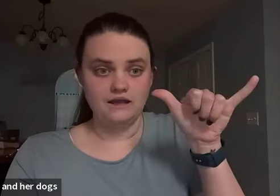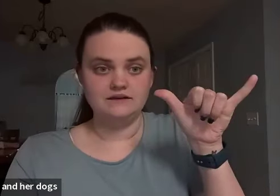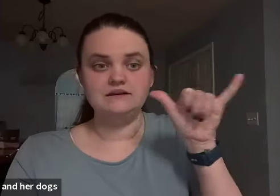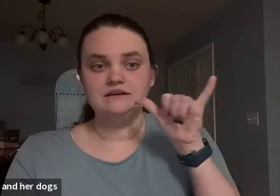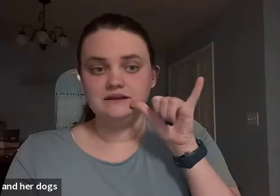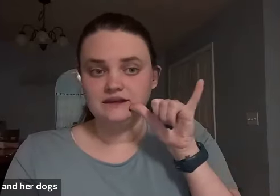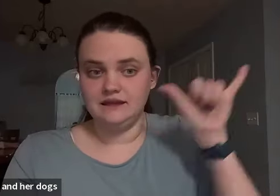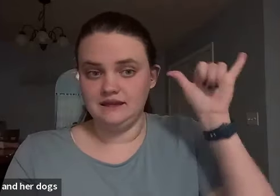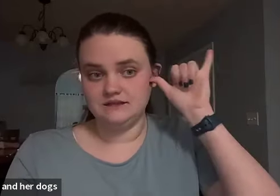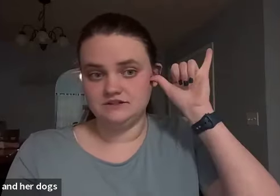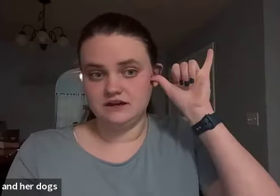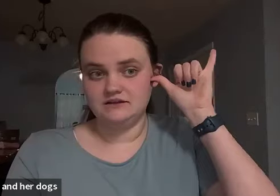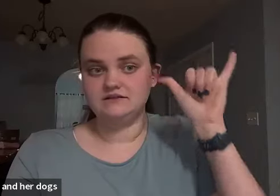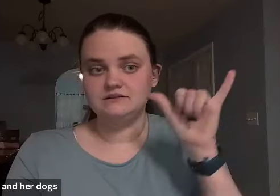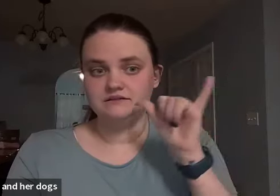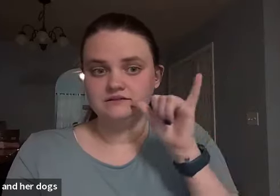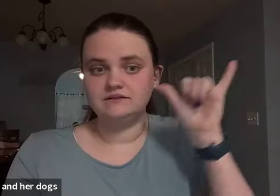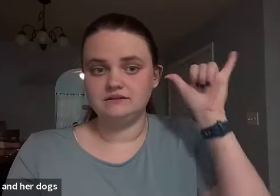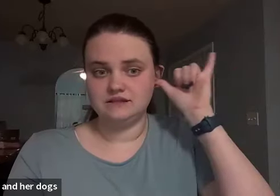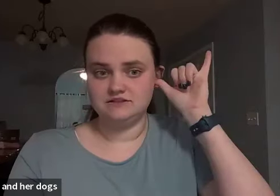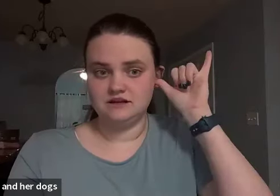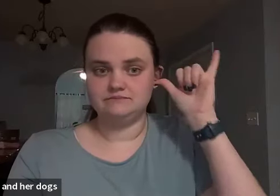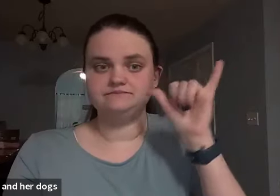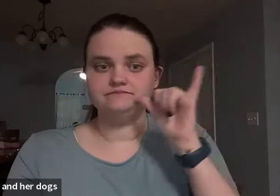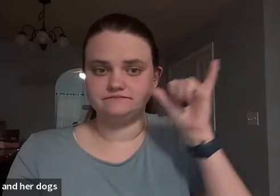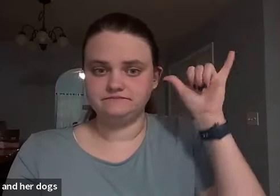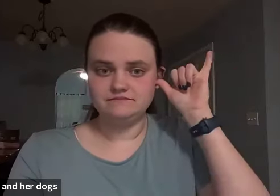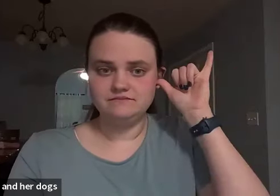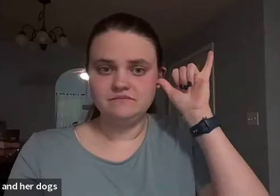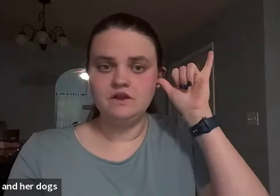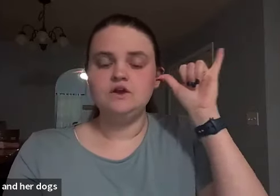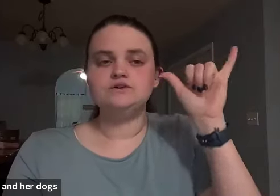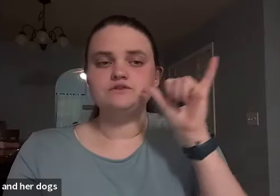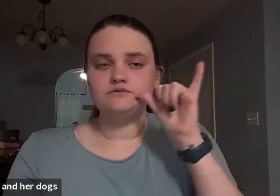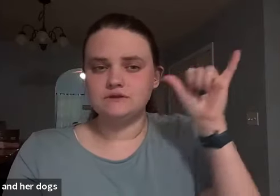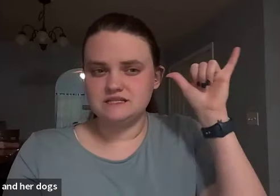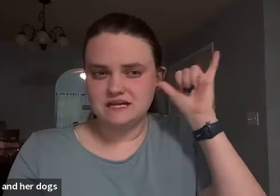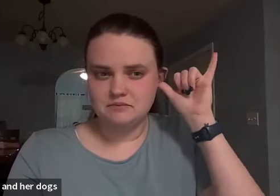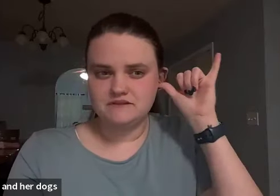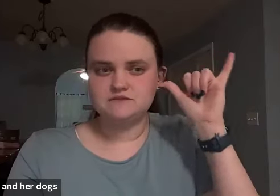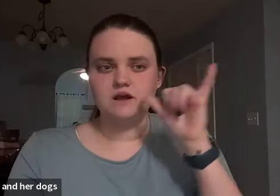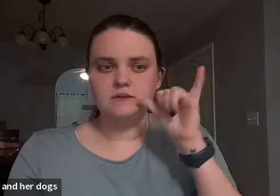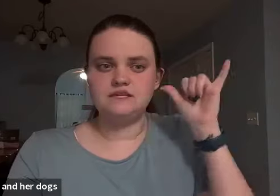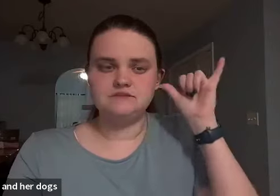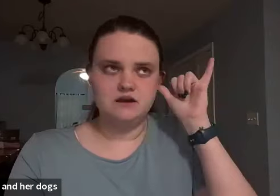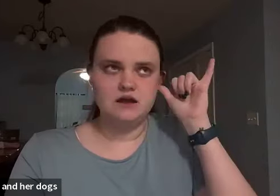Y in yesterday. Yesterday. So the reason I bring this one up is